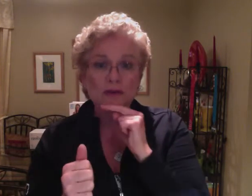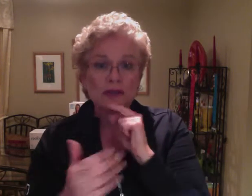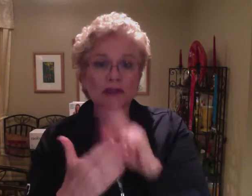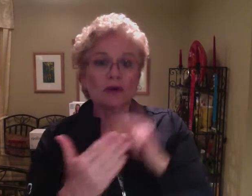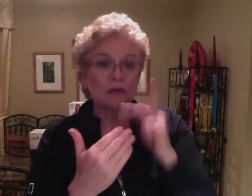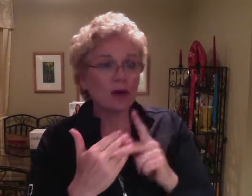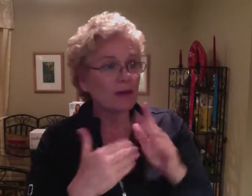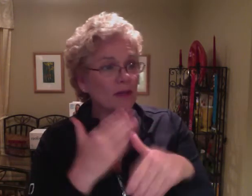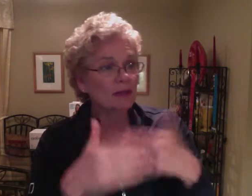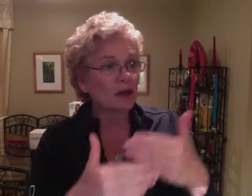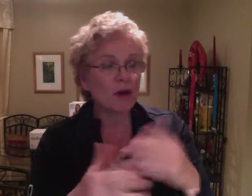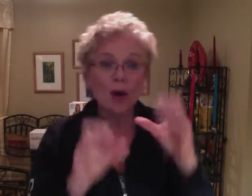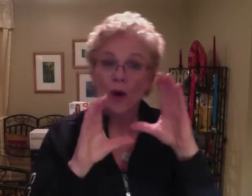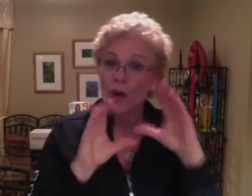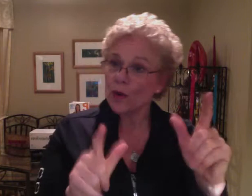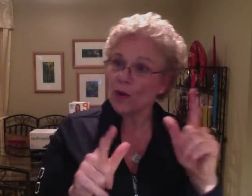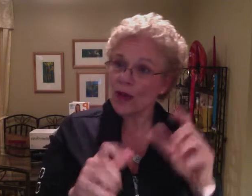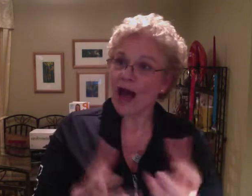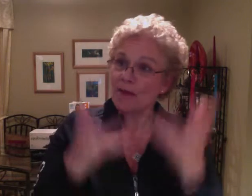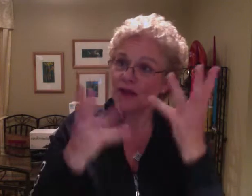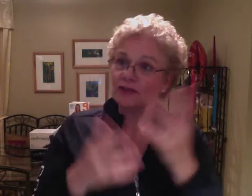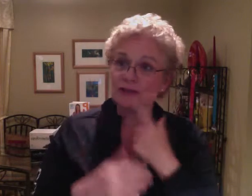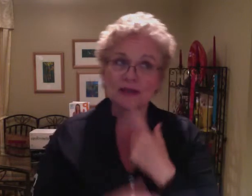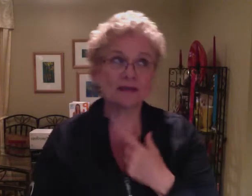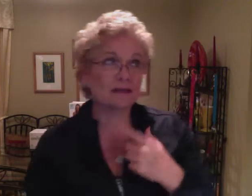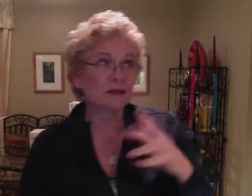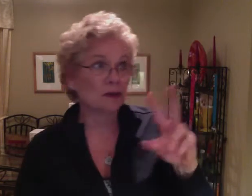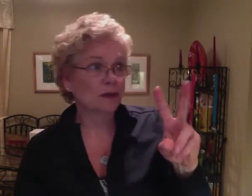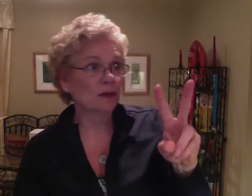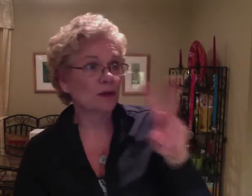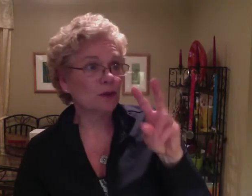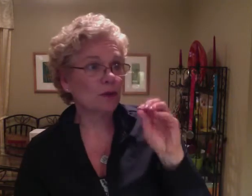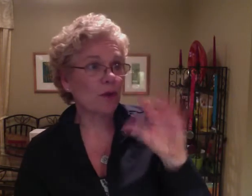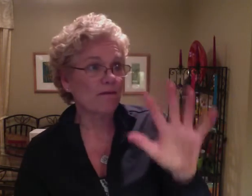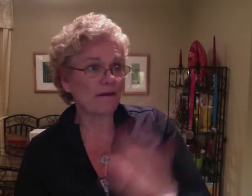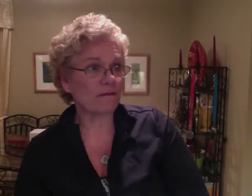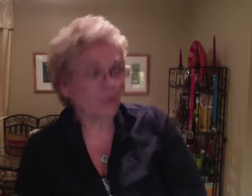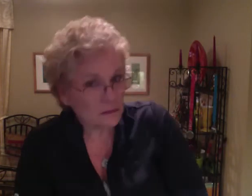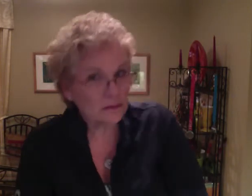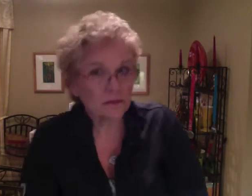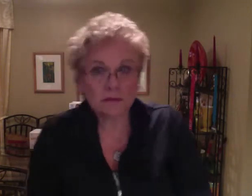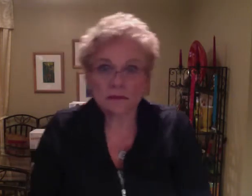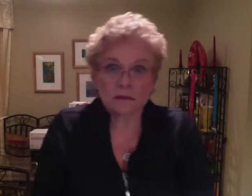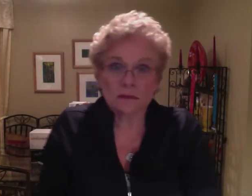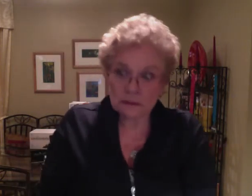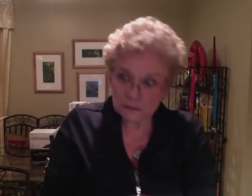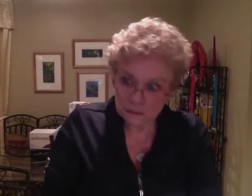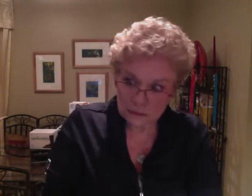they're like, okay, cool. How much is it? And you're like, okay, well, it's going to be $205. And they're like, $205,